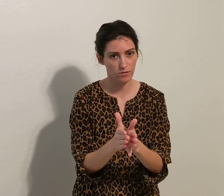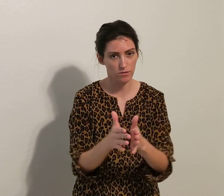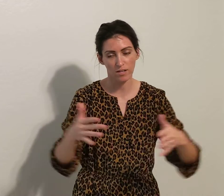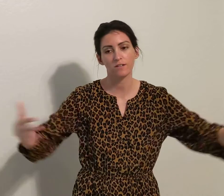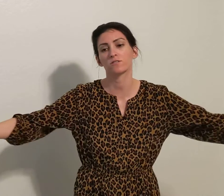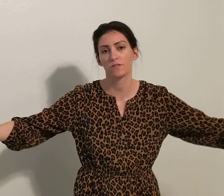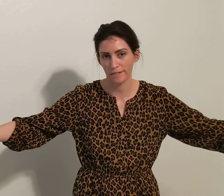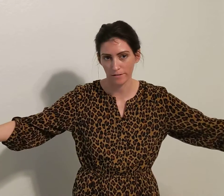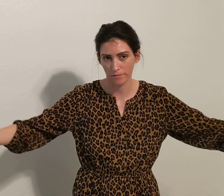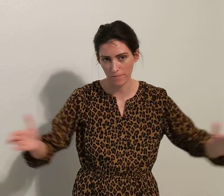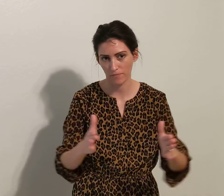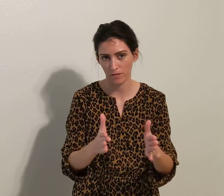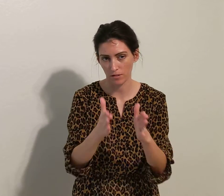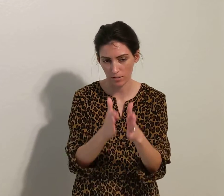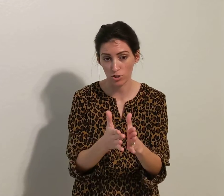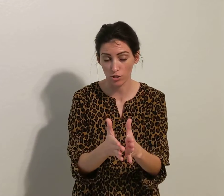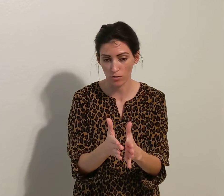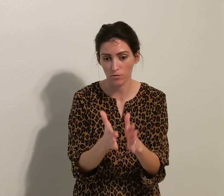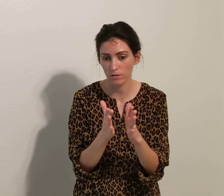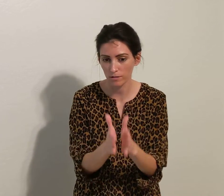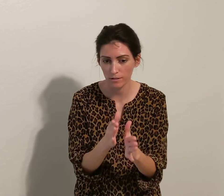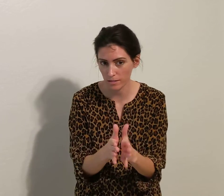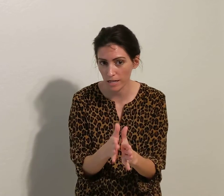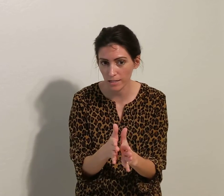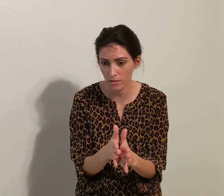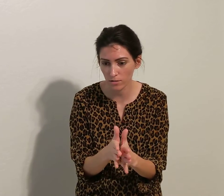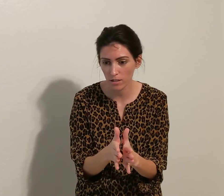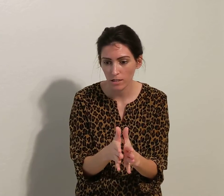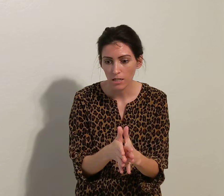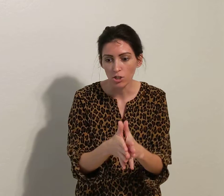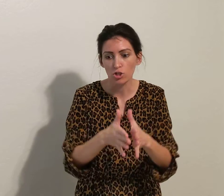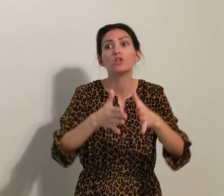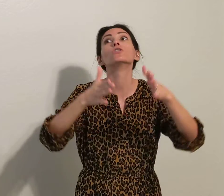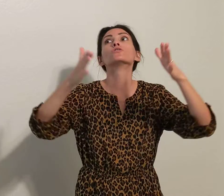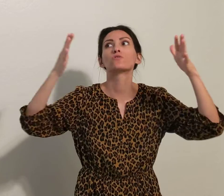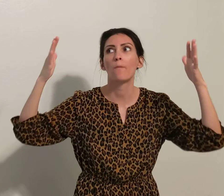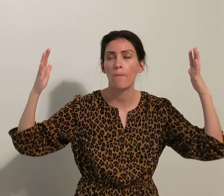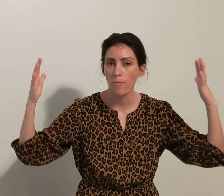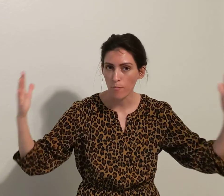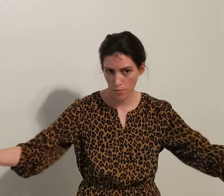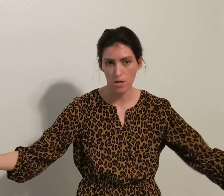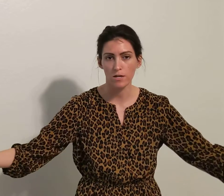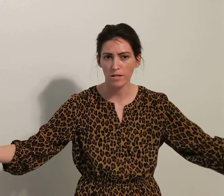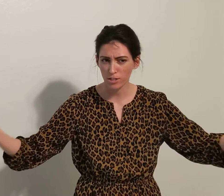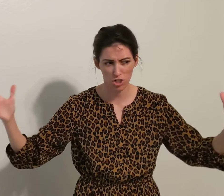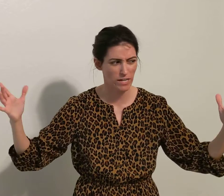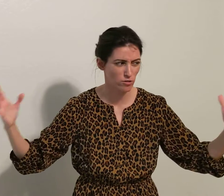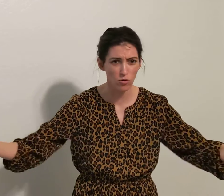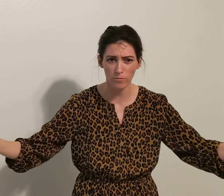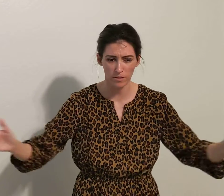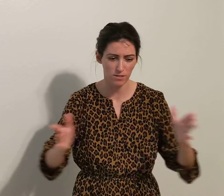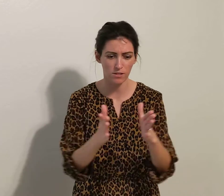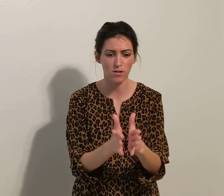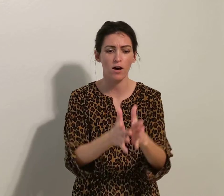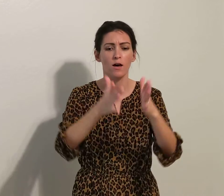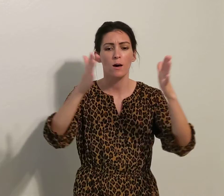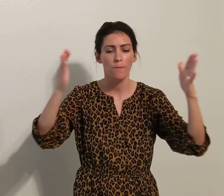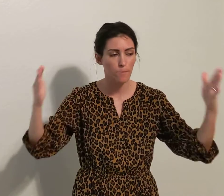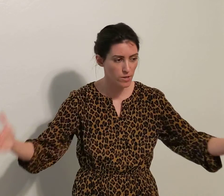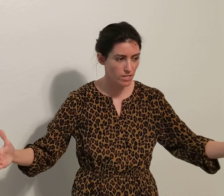though, you can't just start here, right? You got to show it's not little, it's big, it's ginormous. The